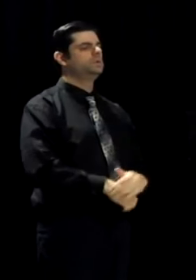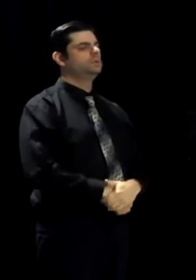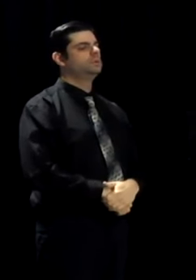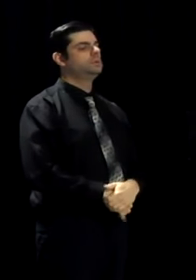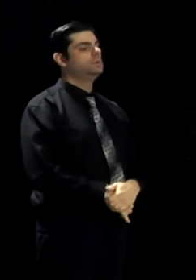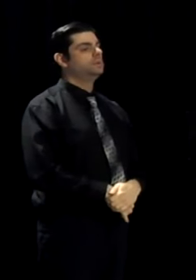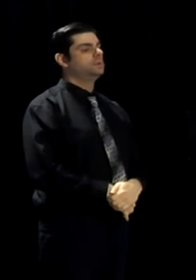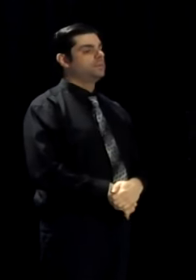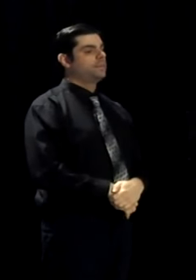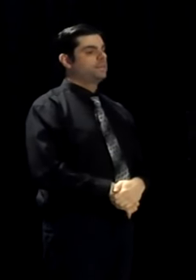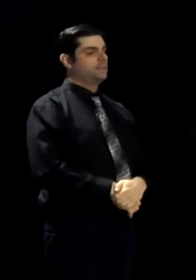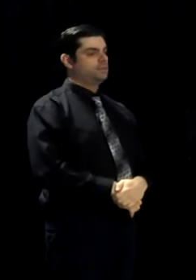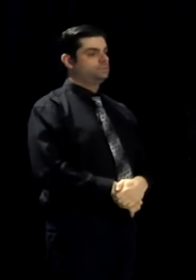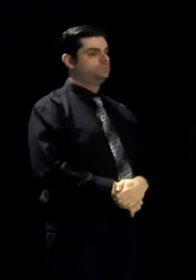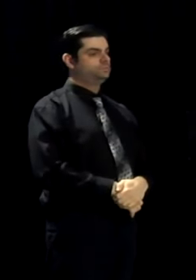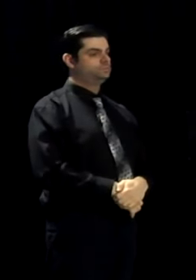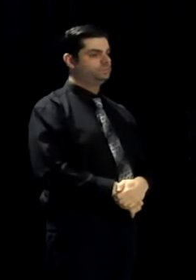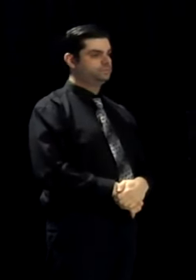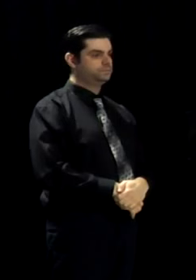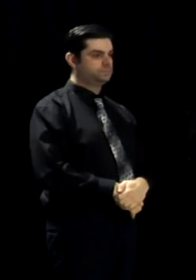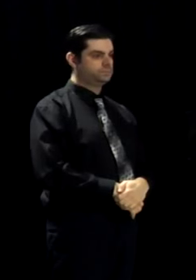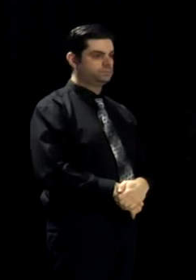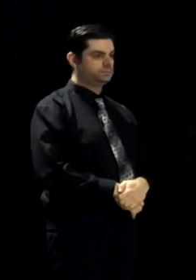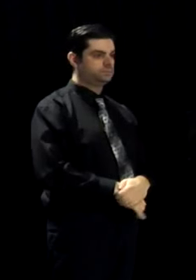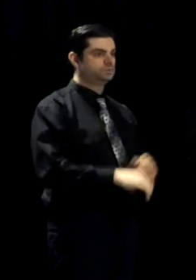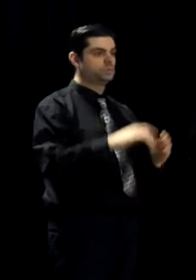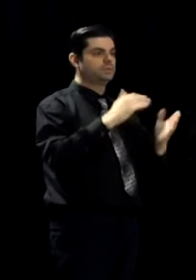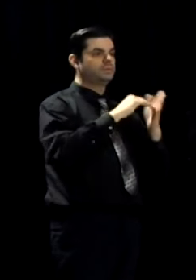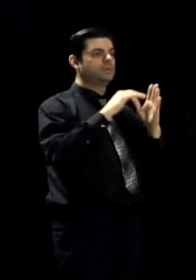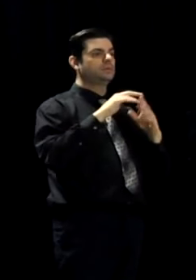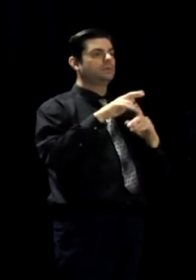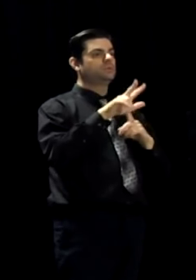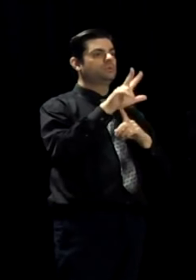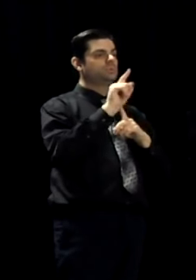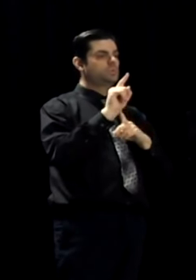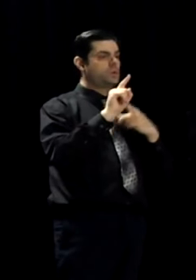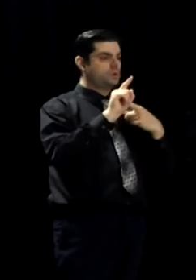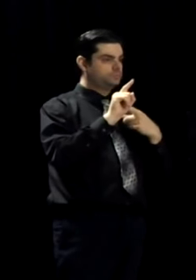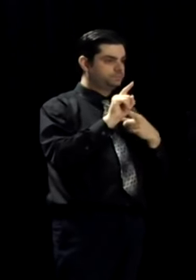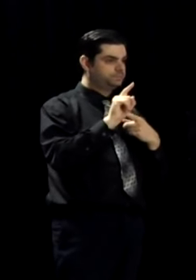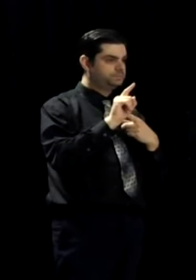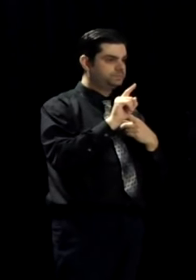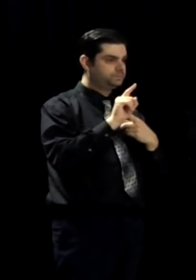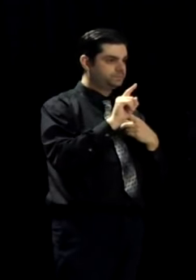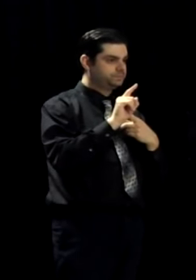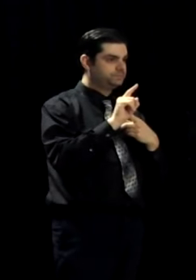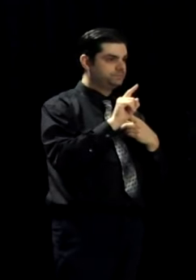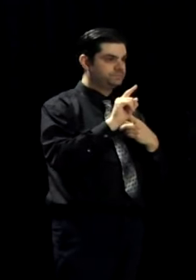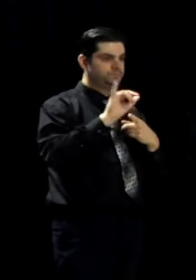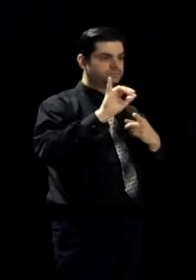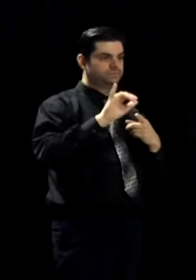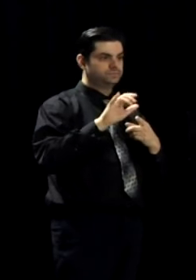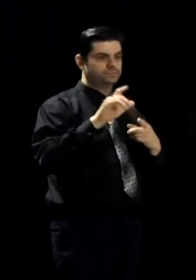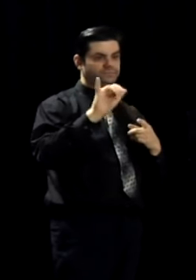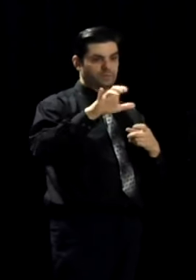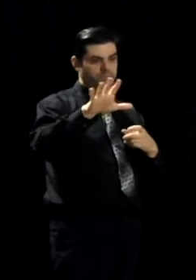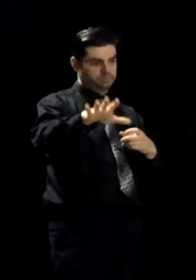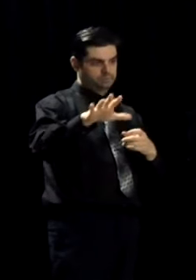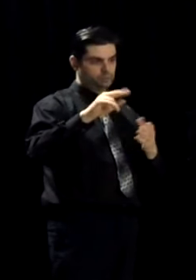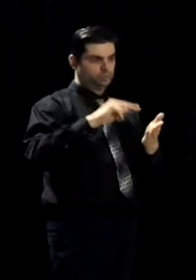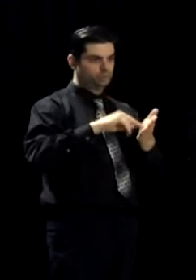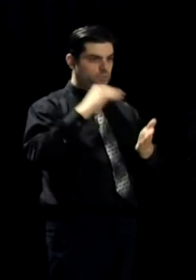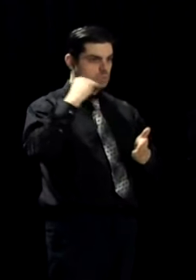31 of them are related to senior centers, senior living facilities, not senior centers, senior living